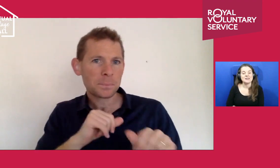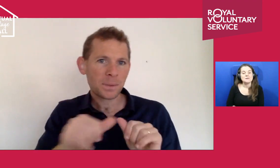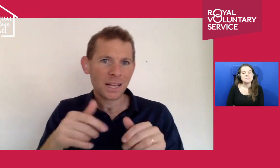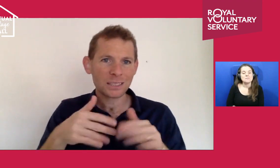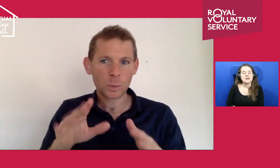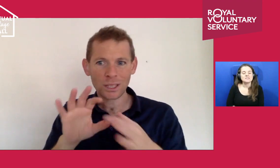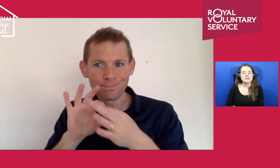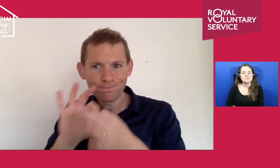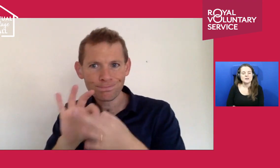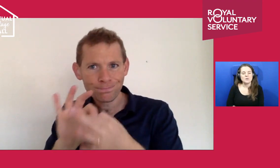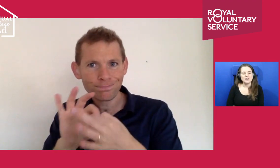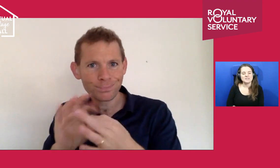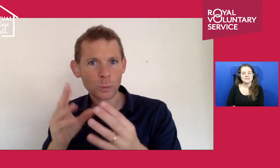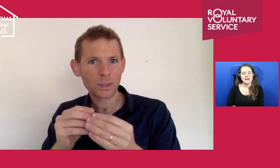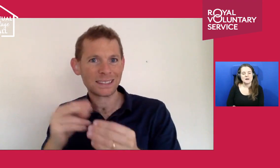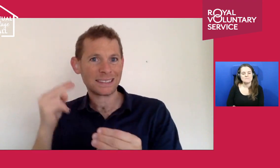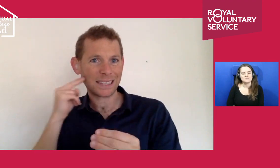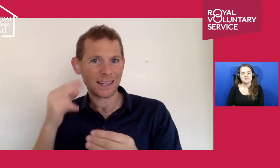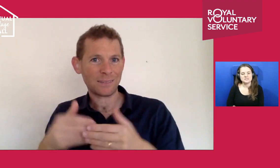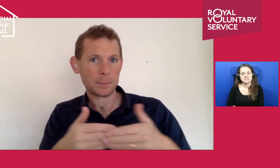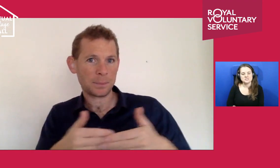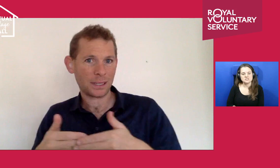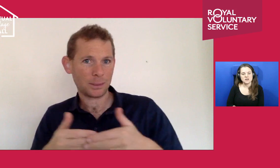childcare, because it can be quite